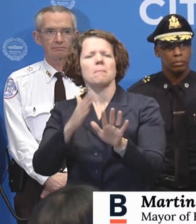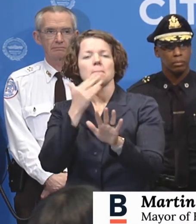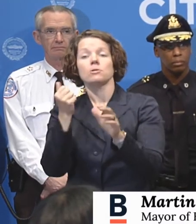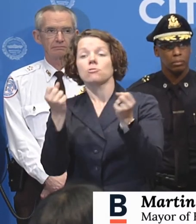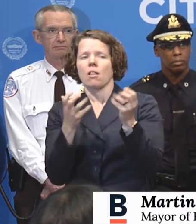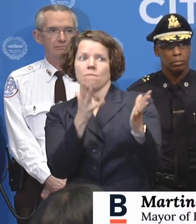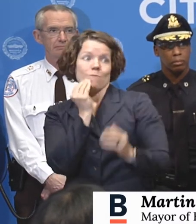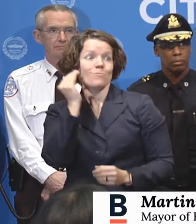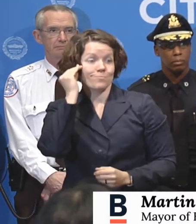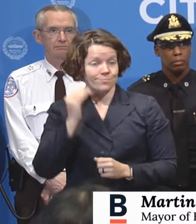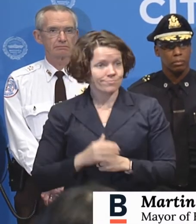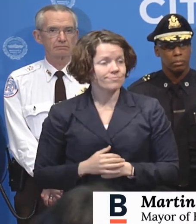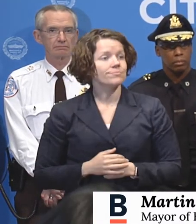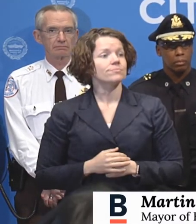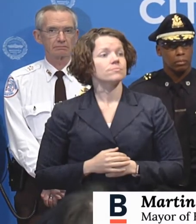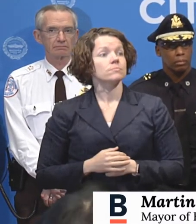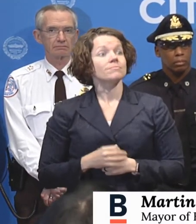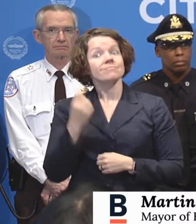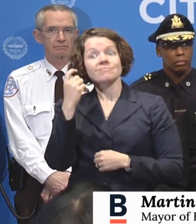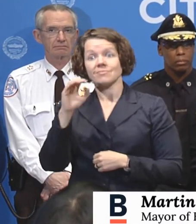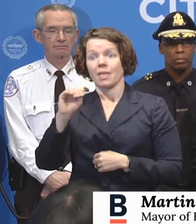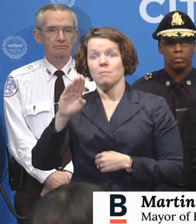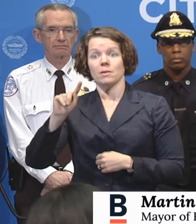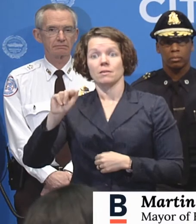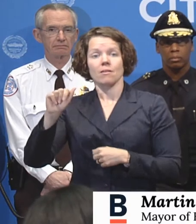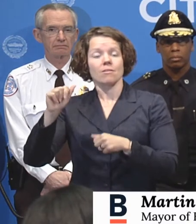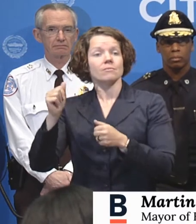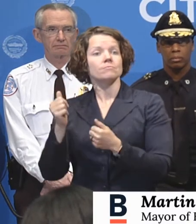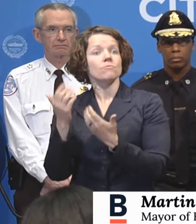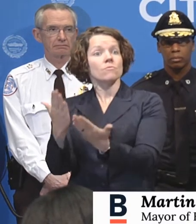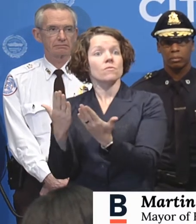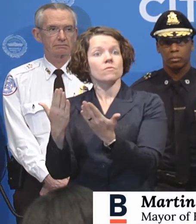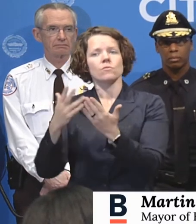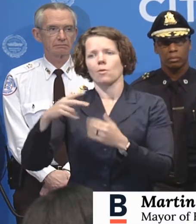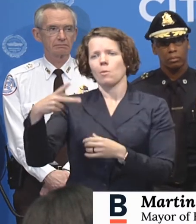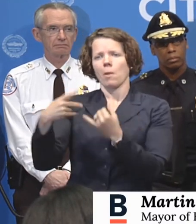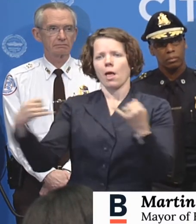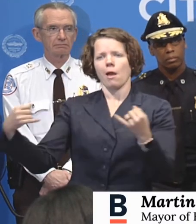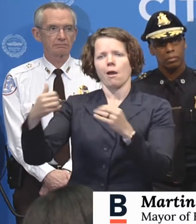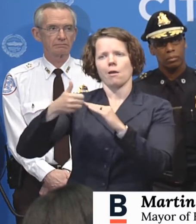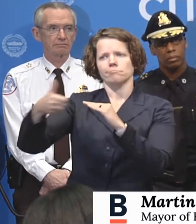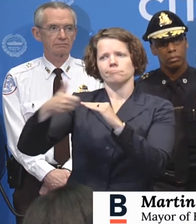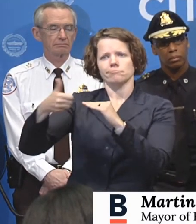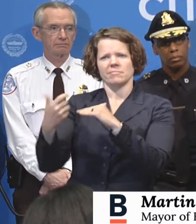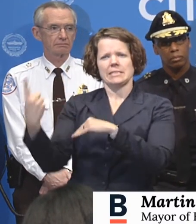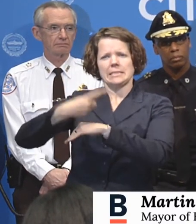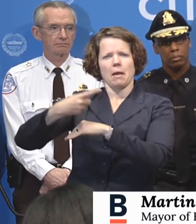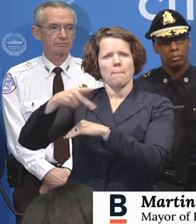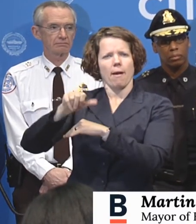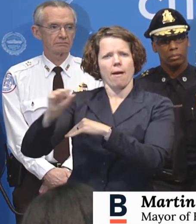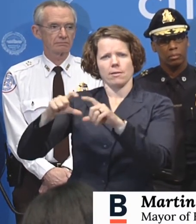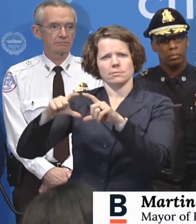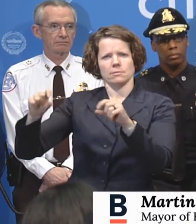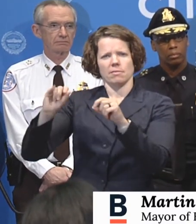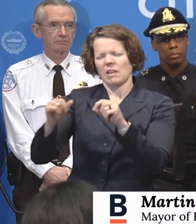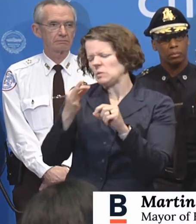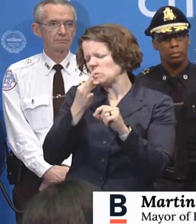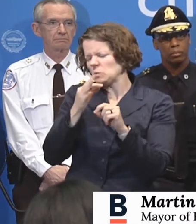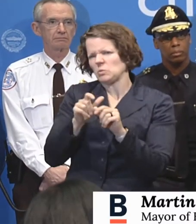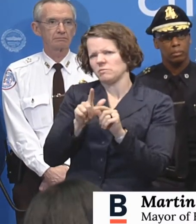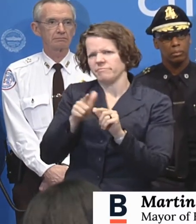offering, offering a special commuter rail day pass, which Chief Green can talk a little bit about, a little more about the